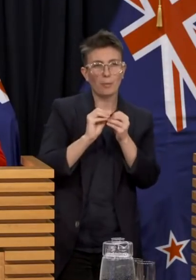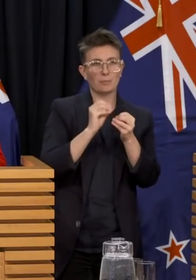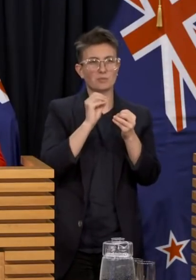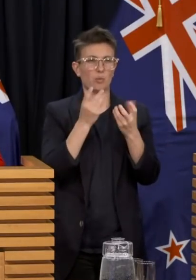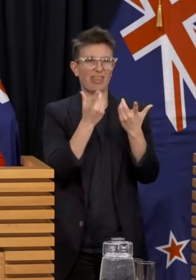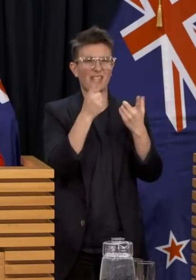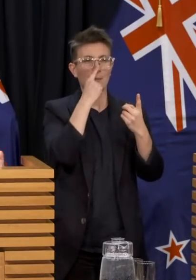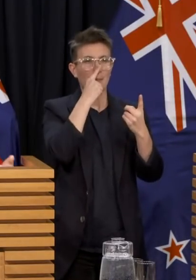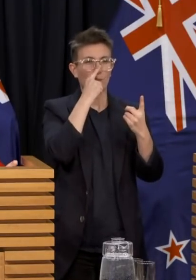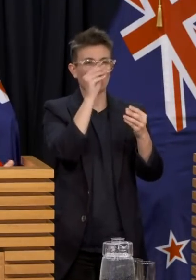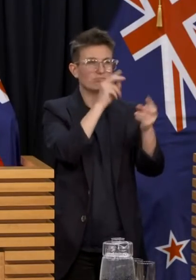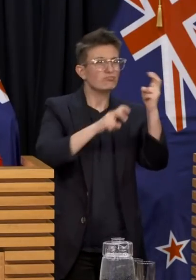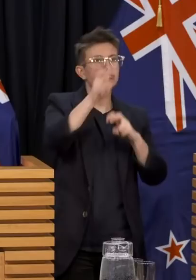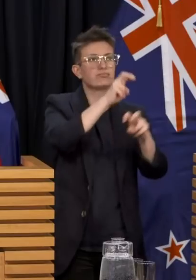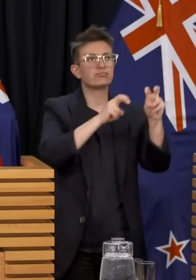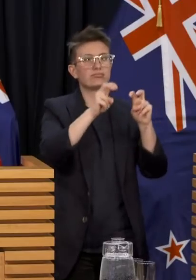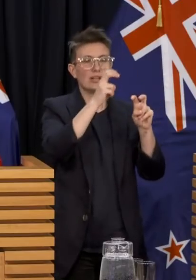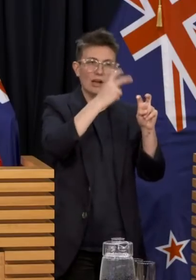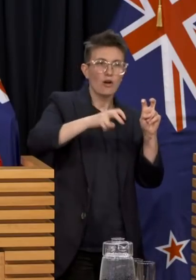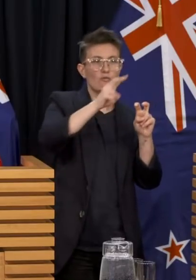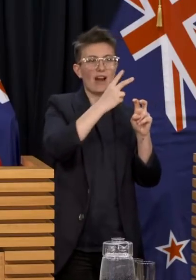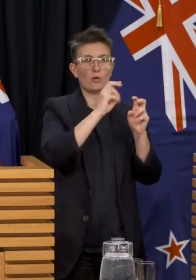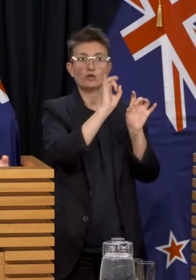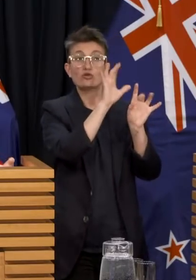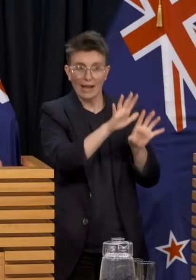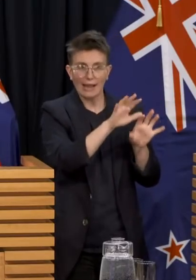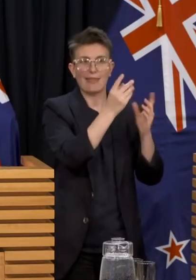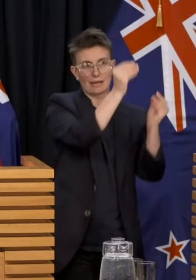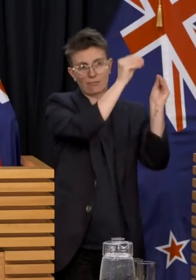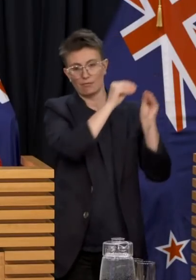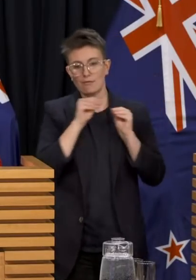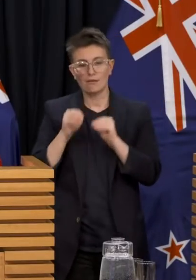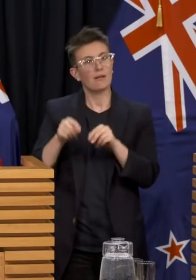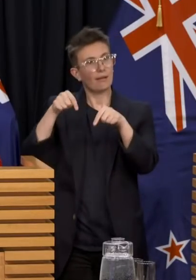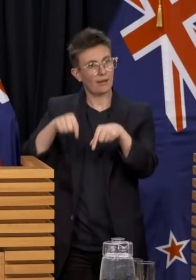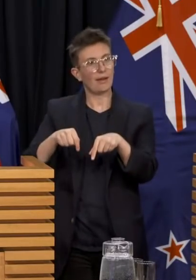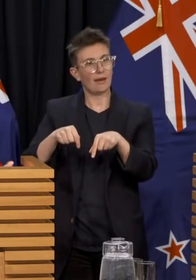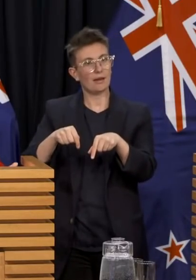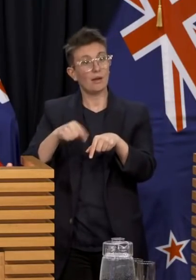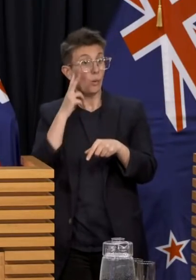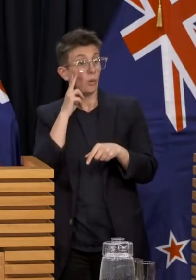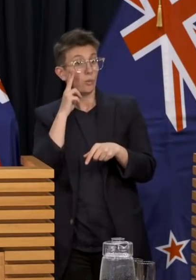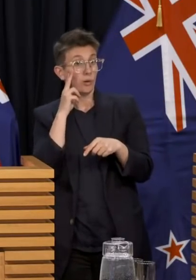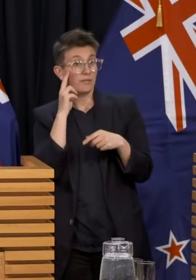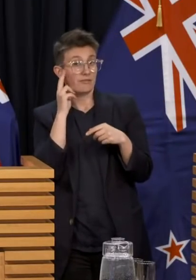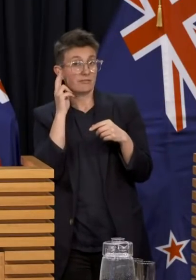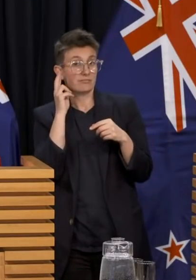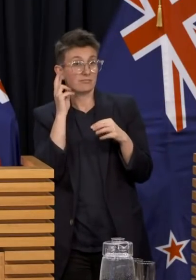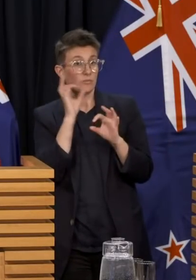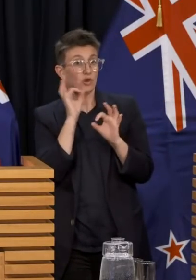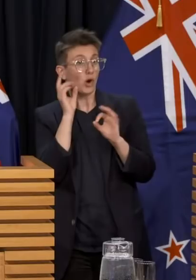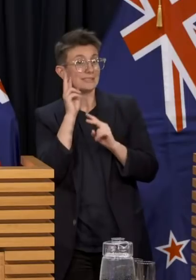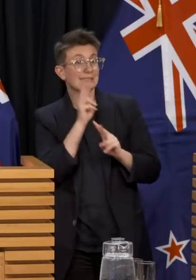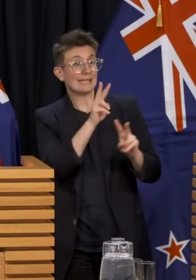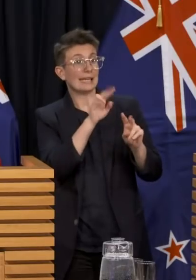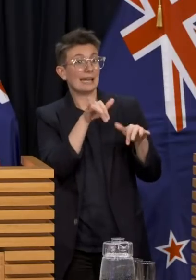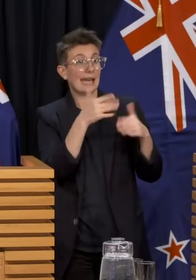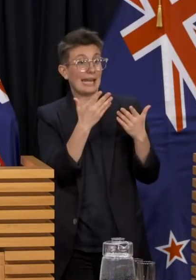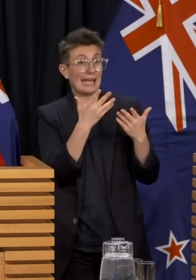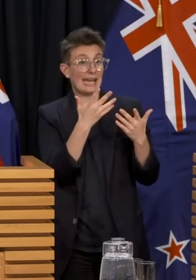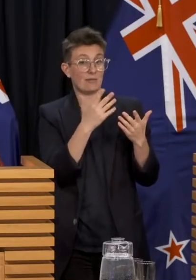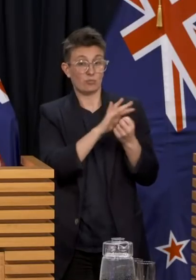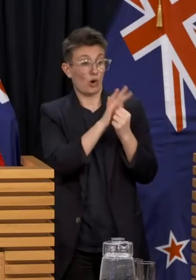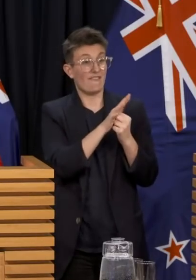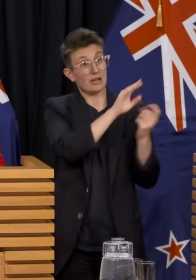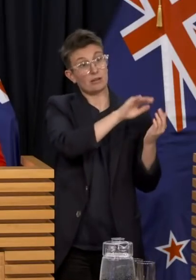others. To date, we have seen cases that have come through at the border within Australia, nor have we had any suggestion from Australia